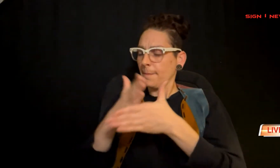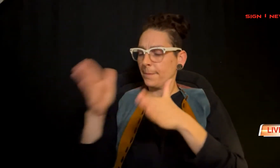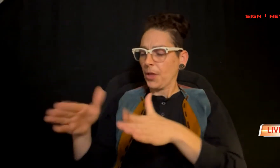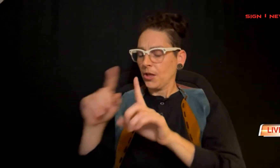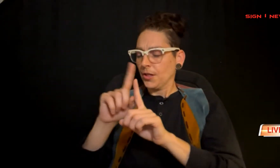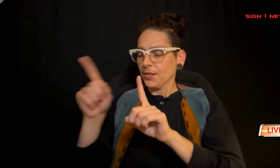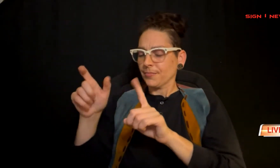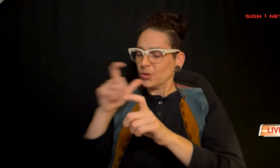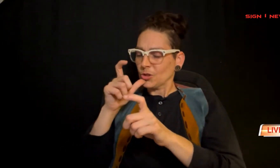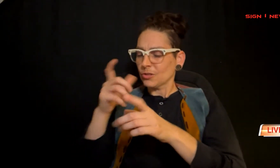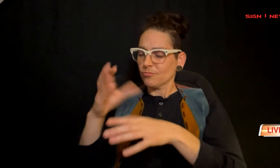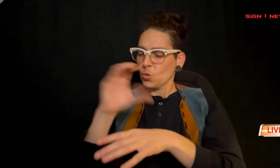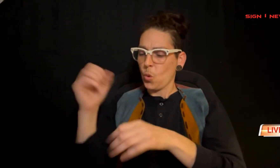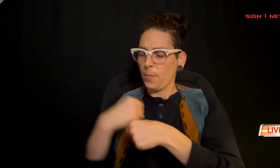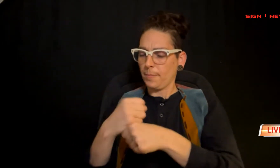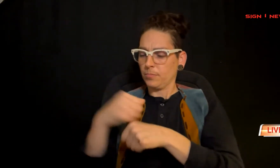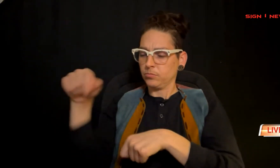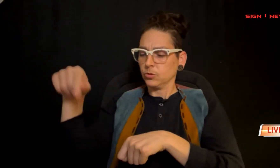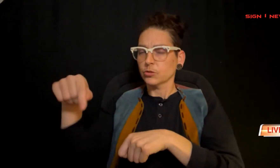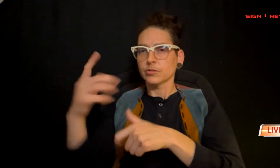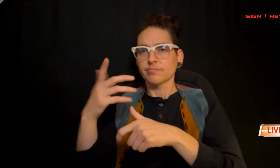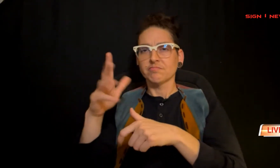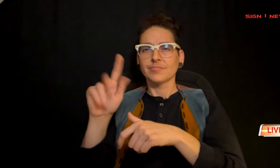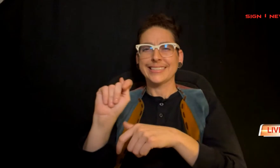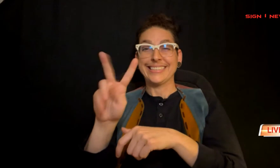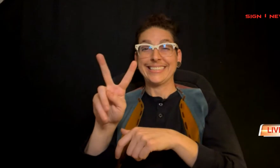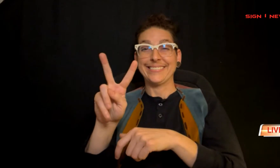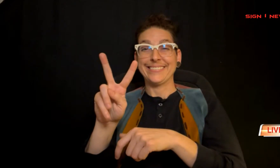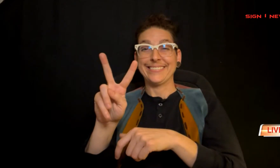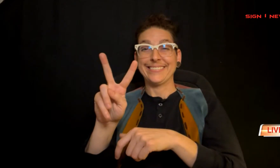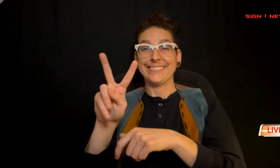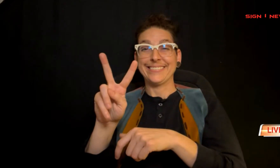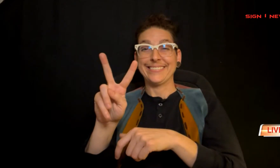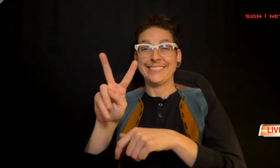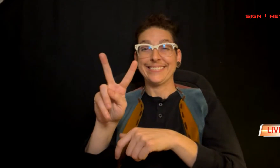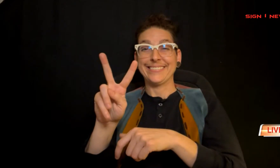and her co-star, her co-producer.